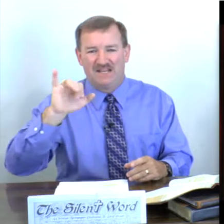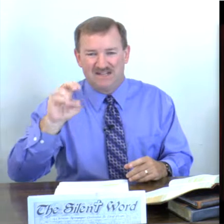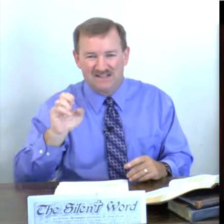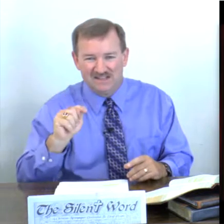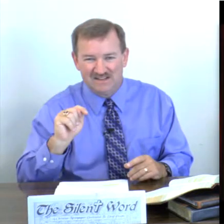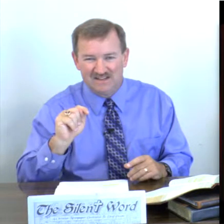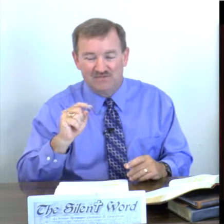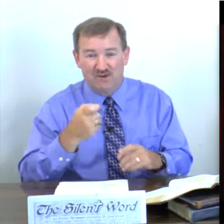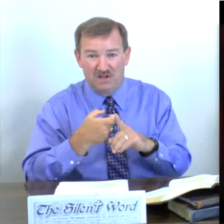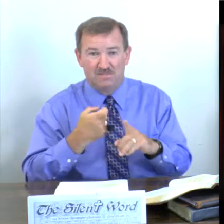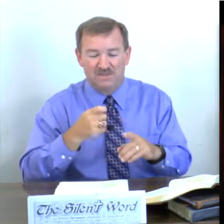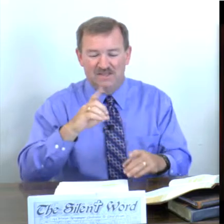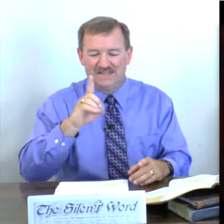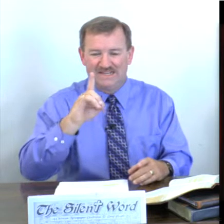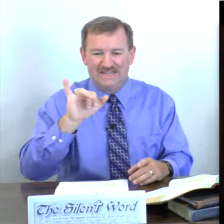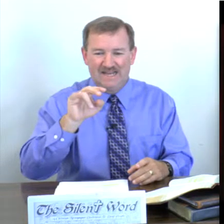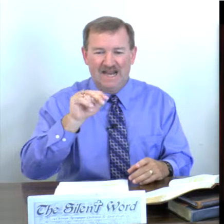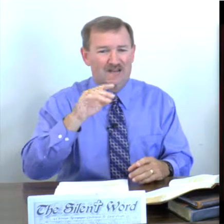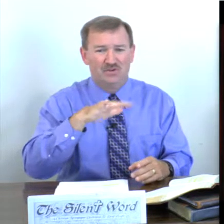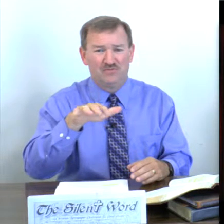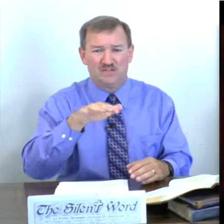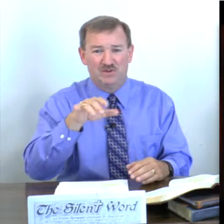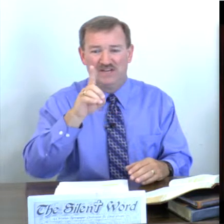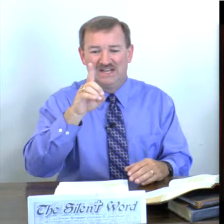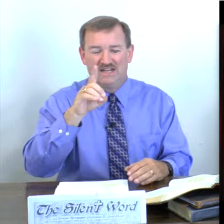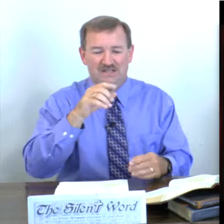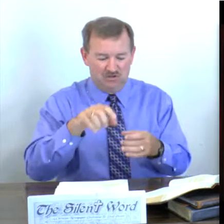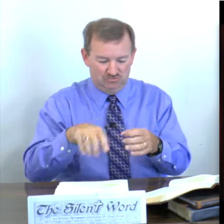dynamite from. I don't know if I spell, you know,